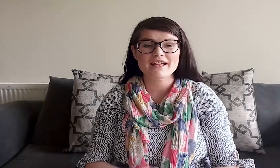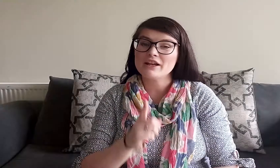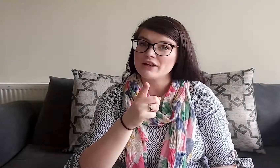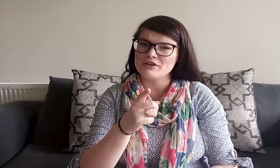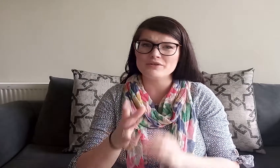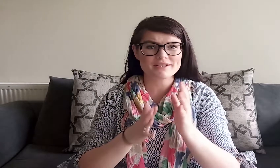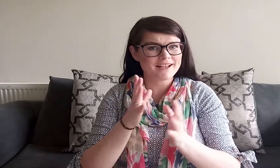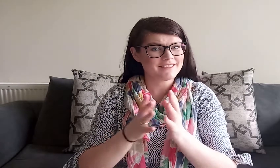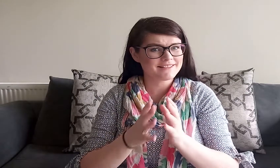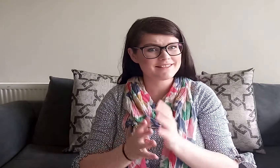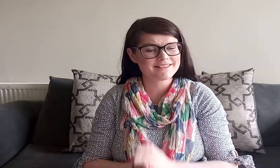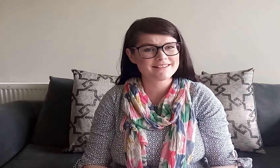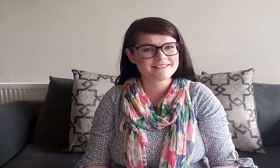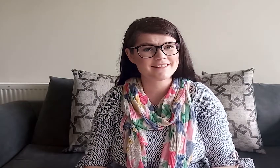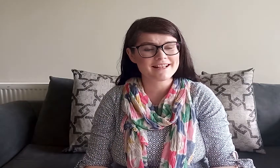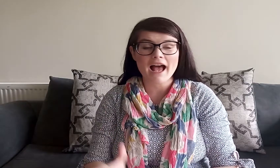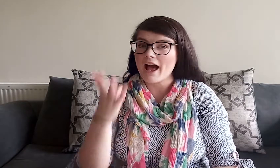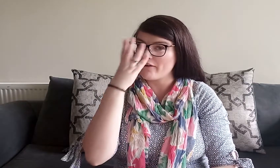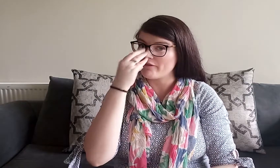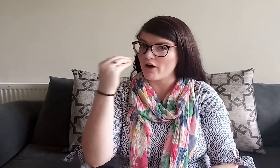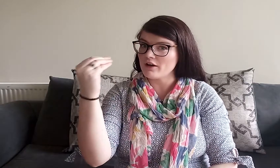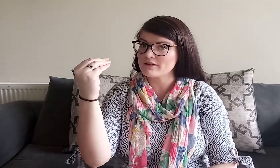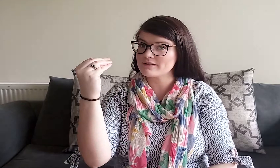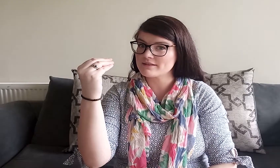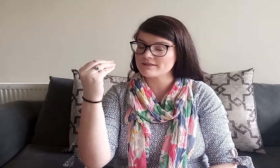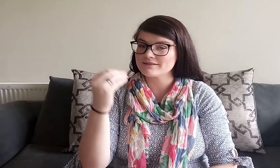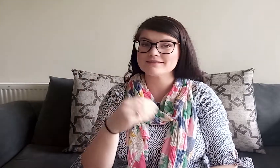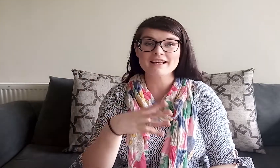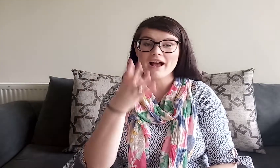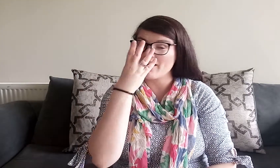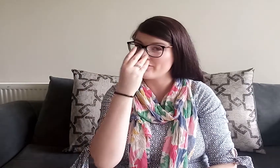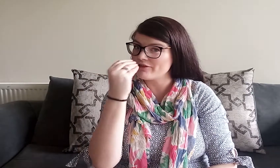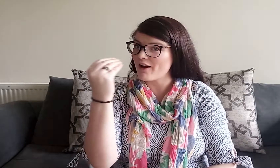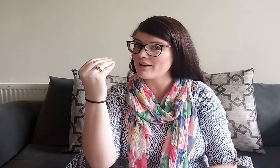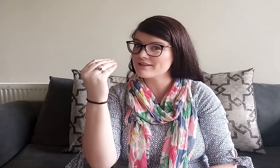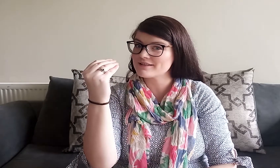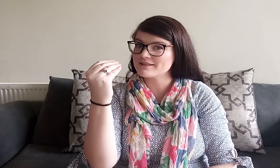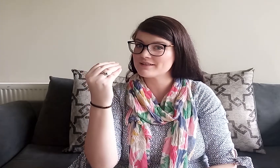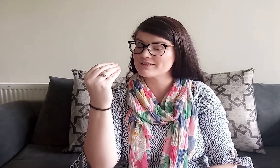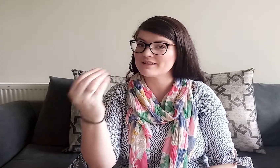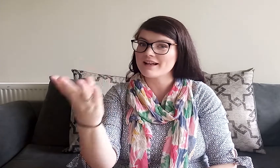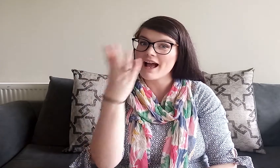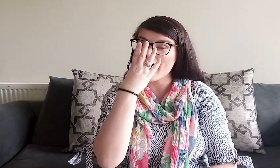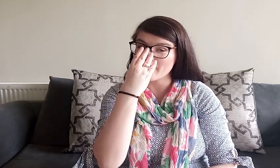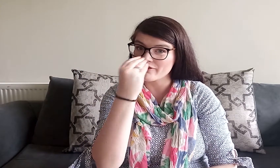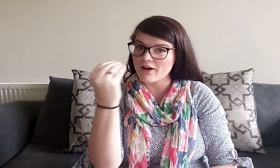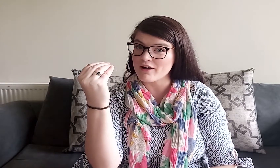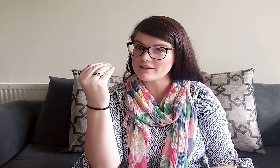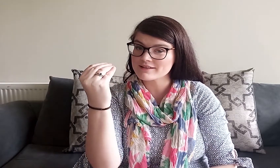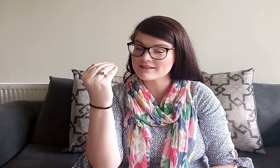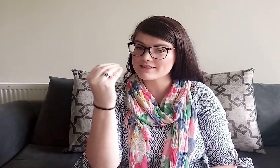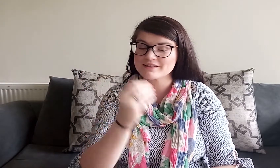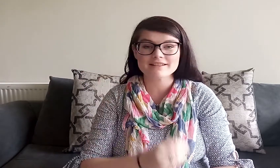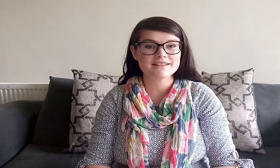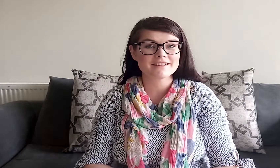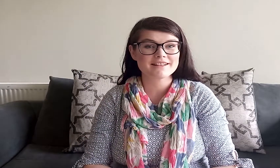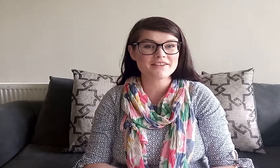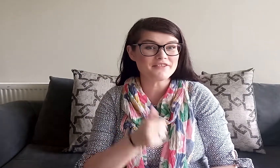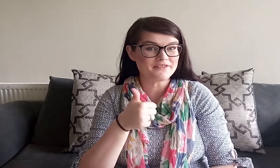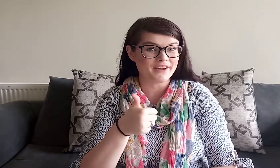Can you sign? A fox, a fox, a fox. Very